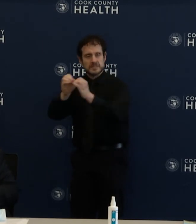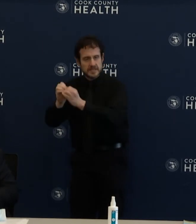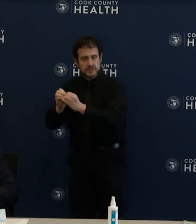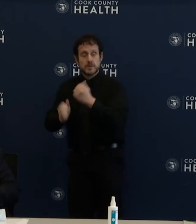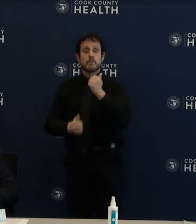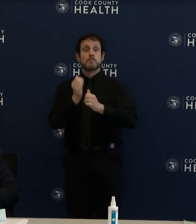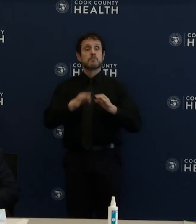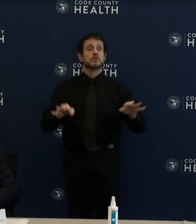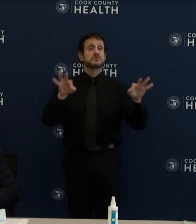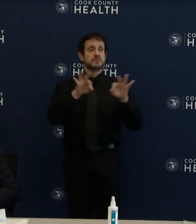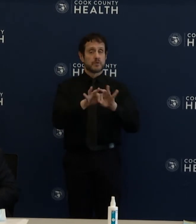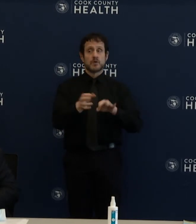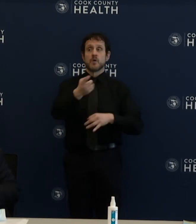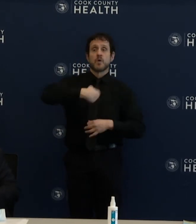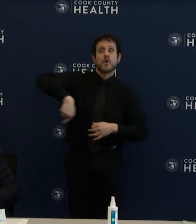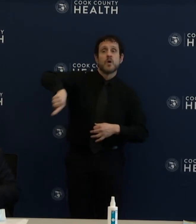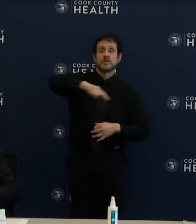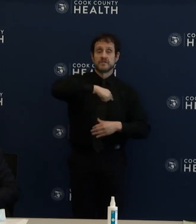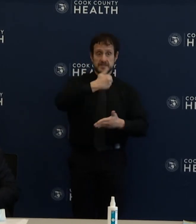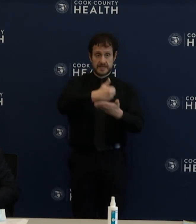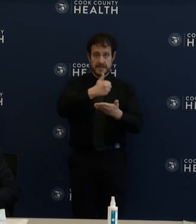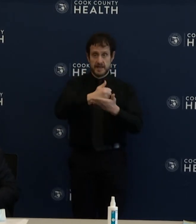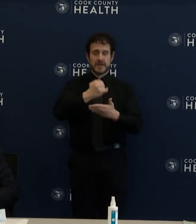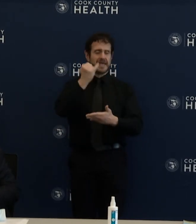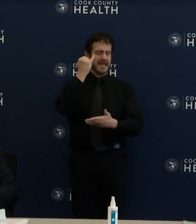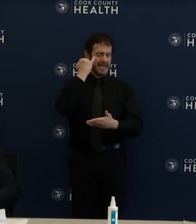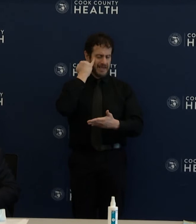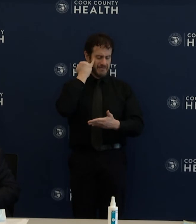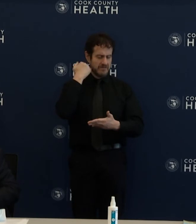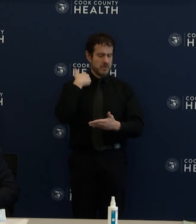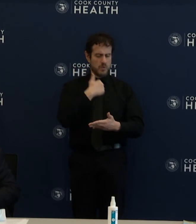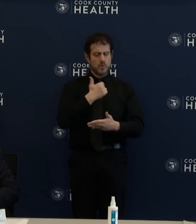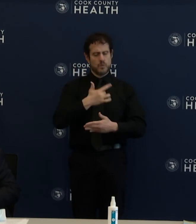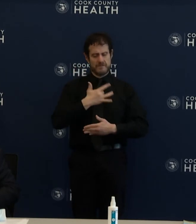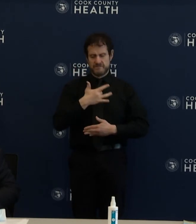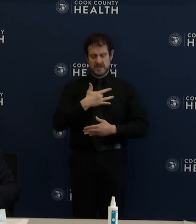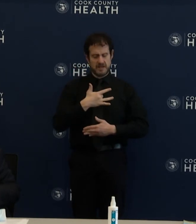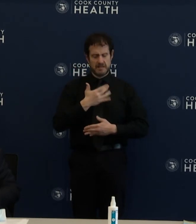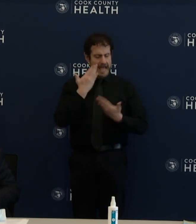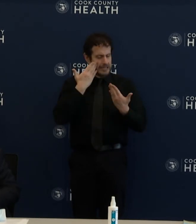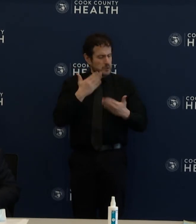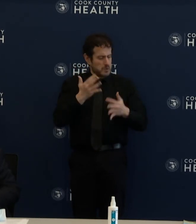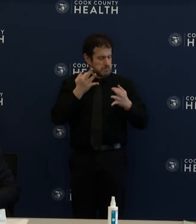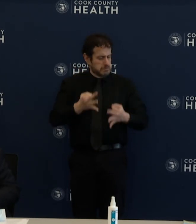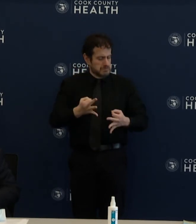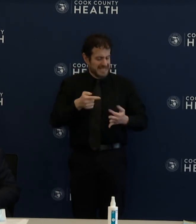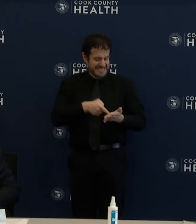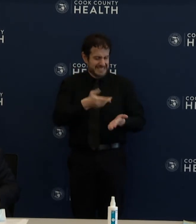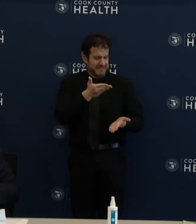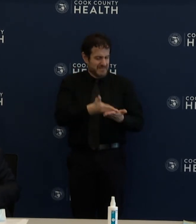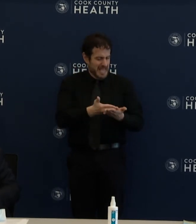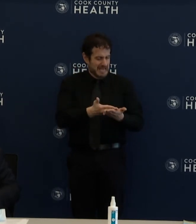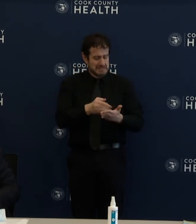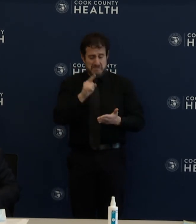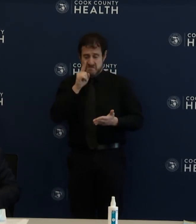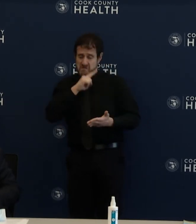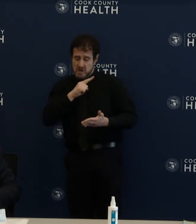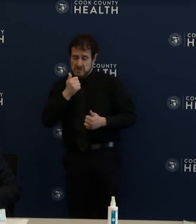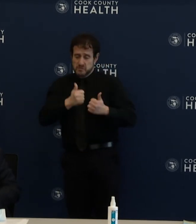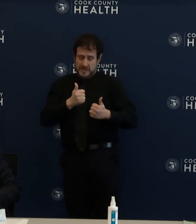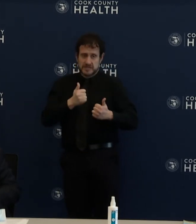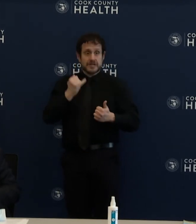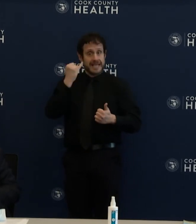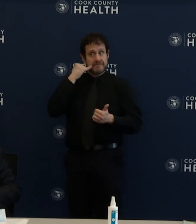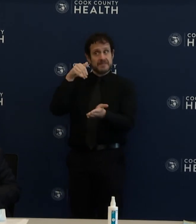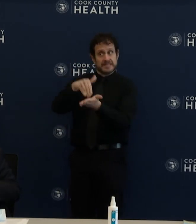we can each do our part. If we don't know for fact, if we haven't read it on a website, if we haven't been told by our doctor, by someone that we trust that